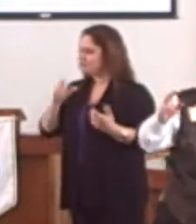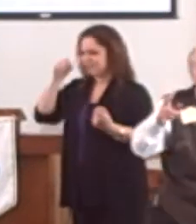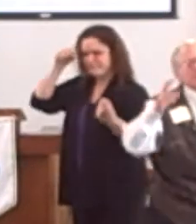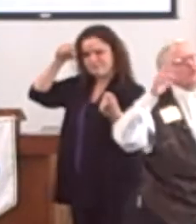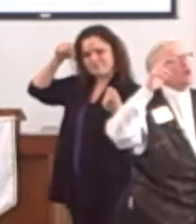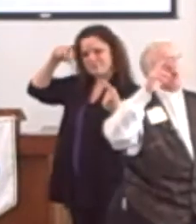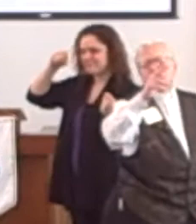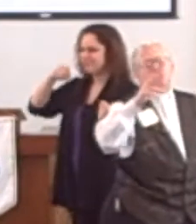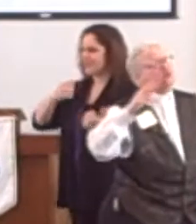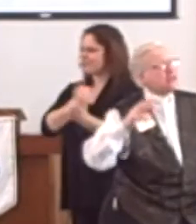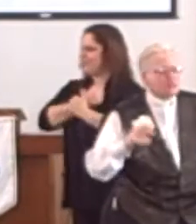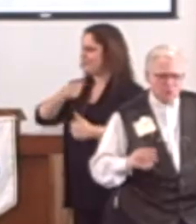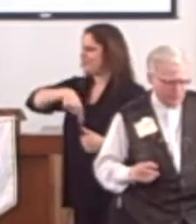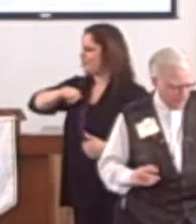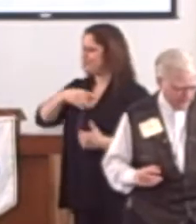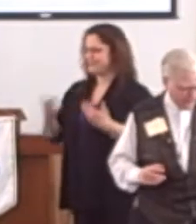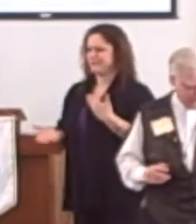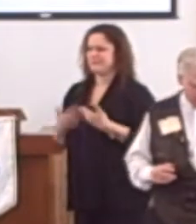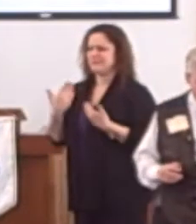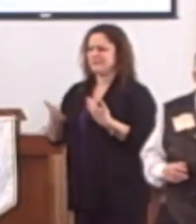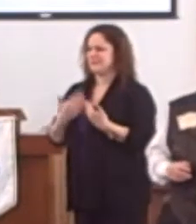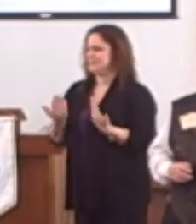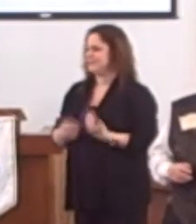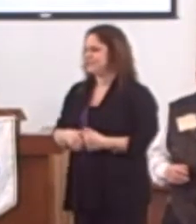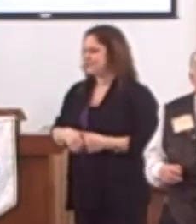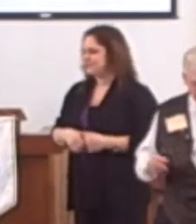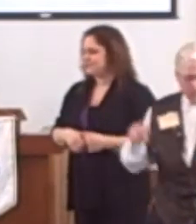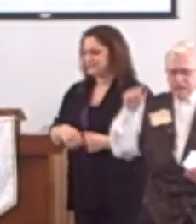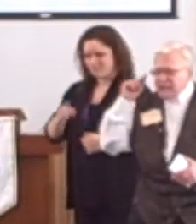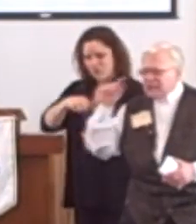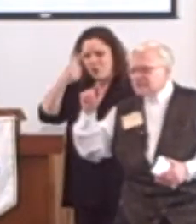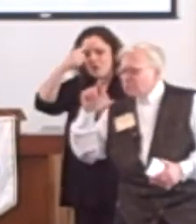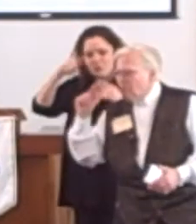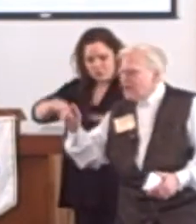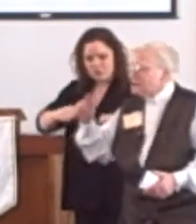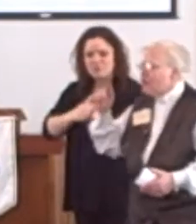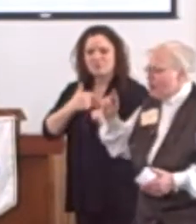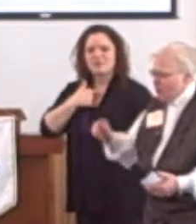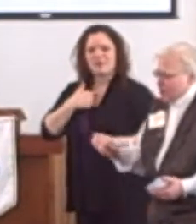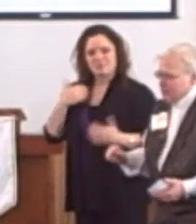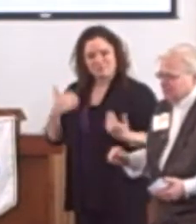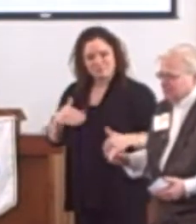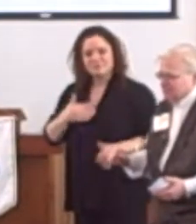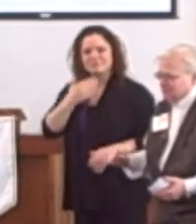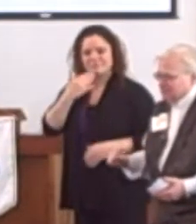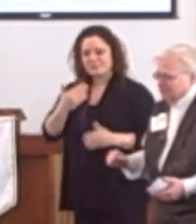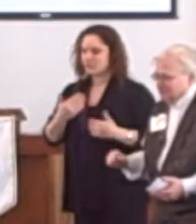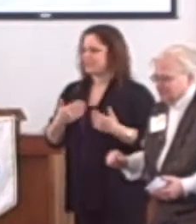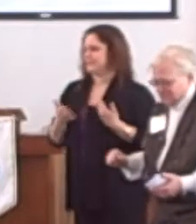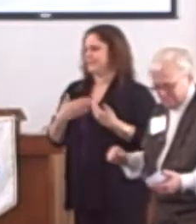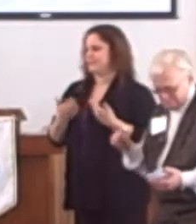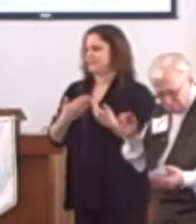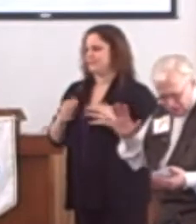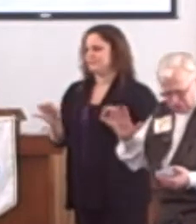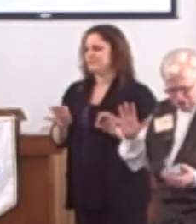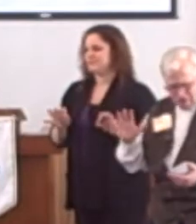to love those who agree with us. It is much harder